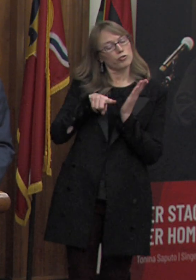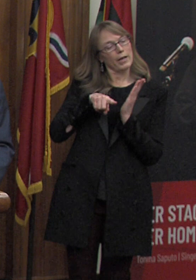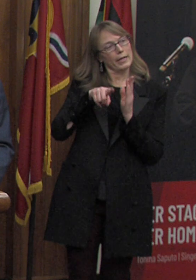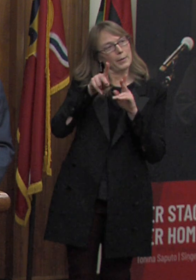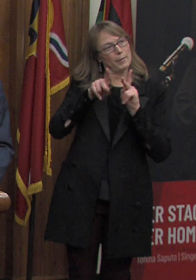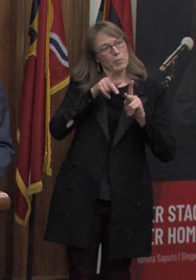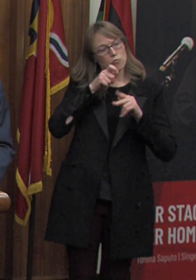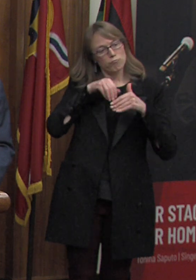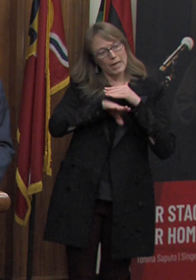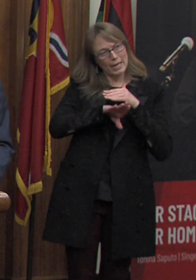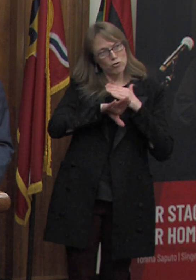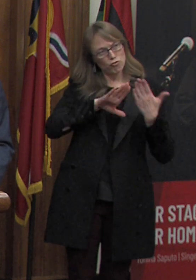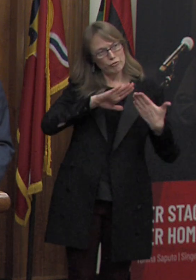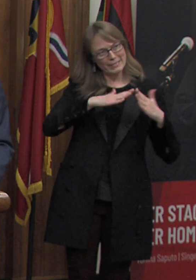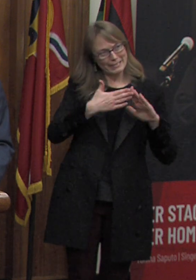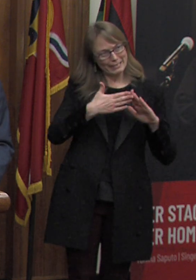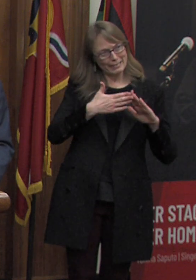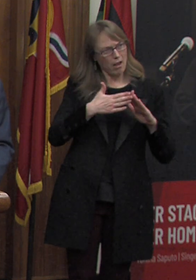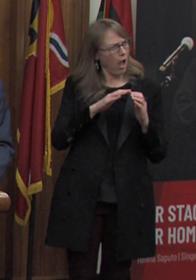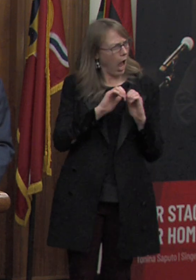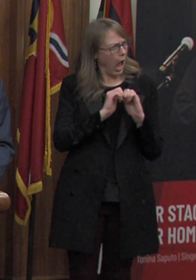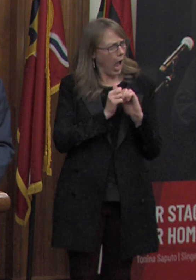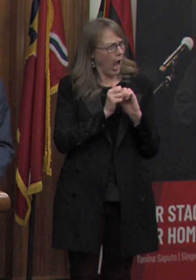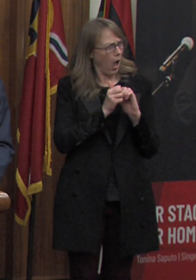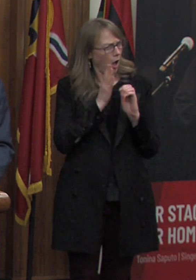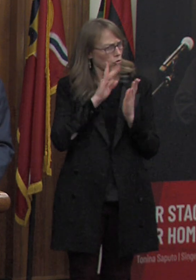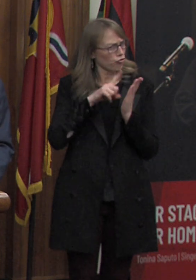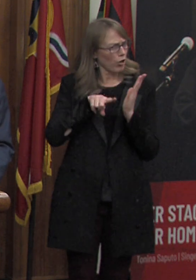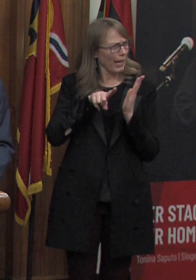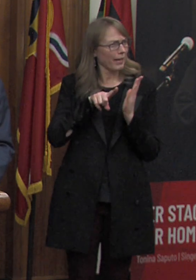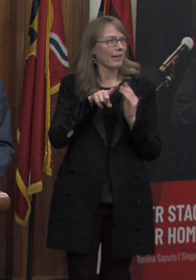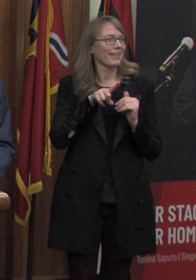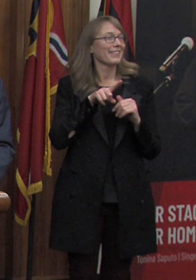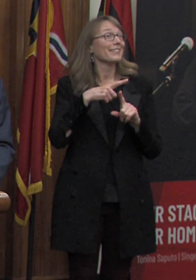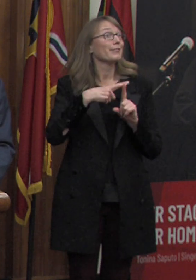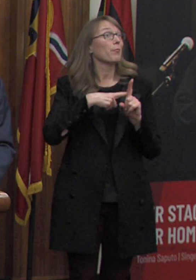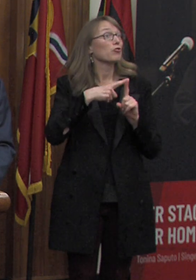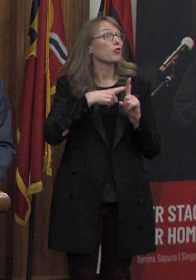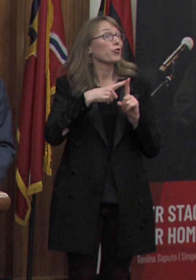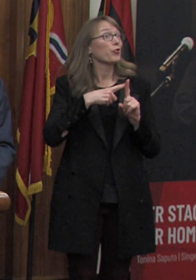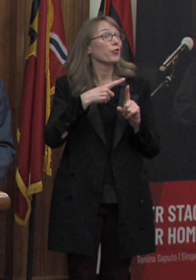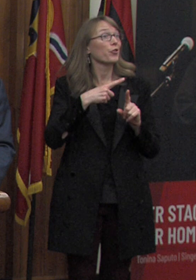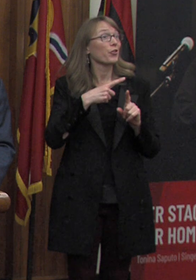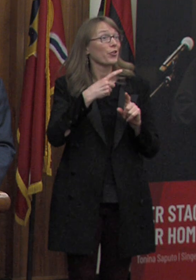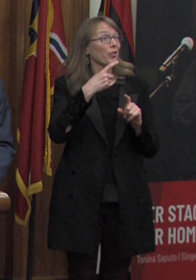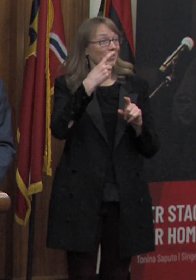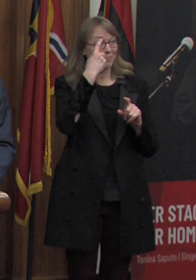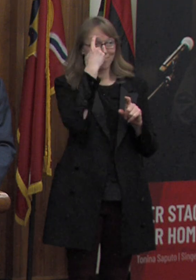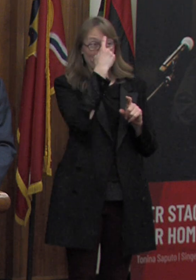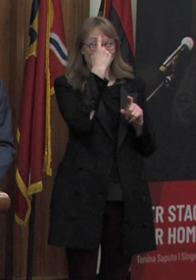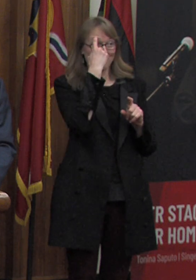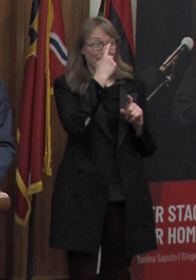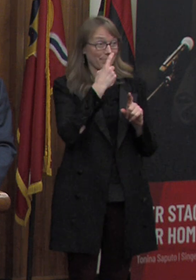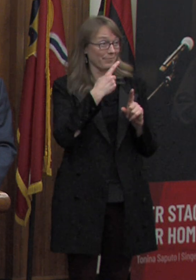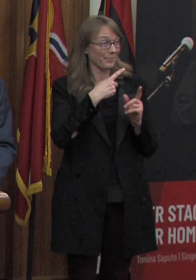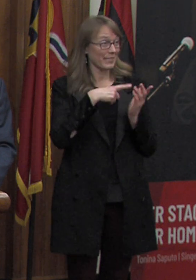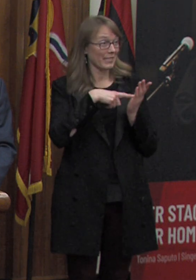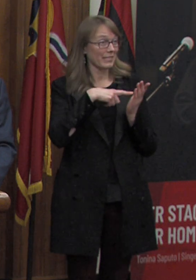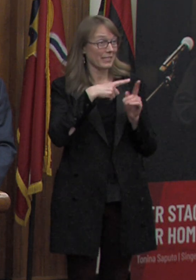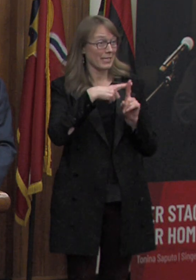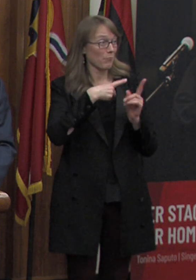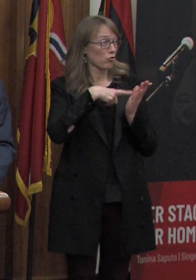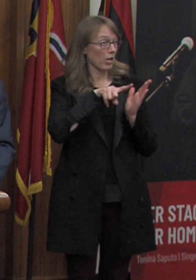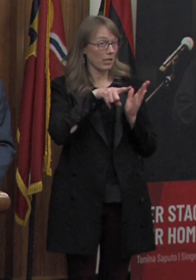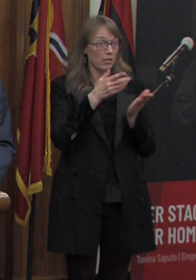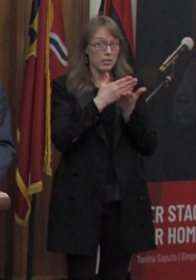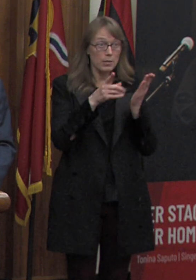think some of you may have been tested tonight as you came in. Did some of you get tests? So we'll be doing that for everyone